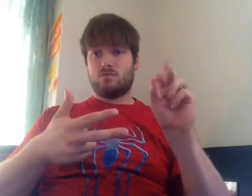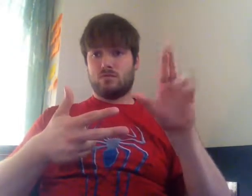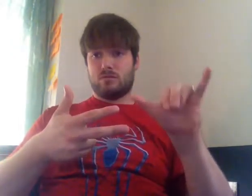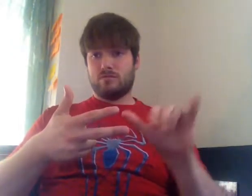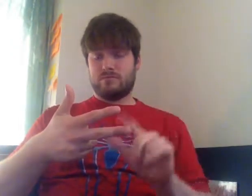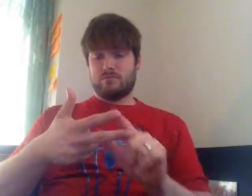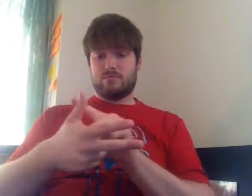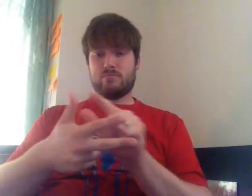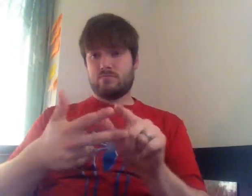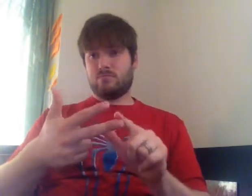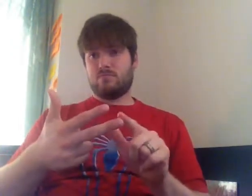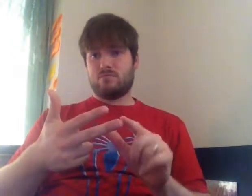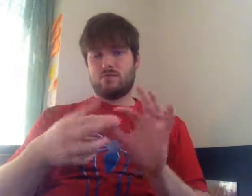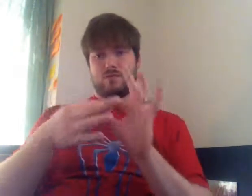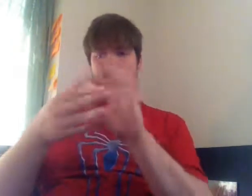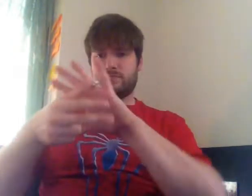During a tornado, do you stay in your car?